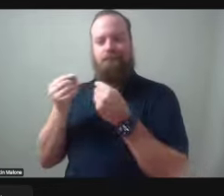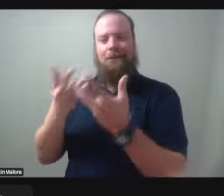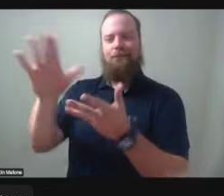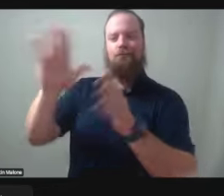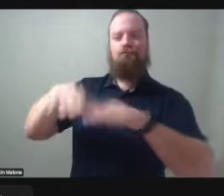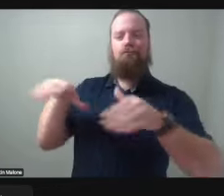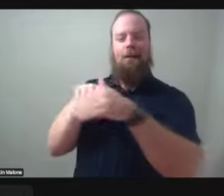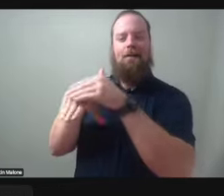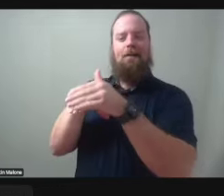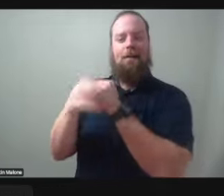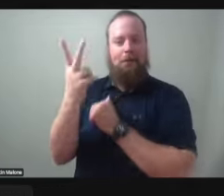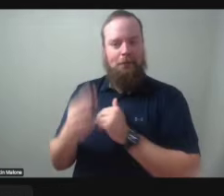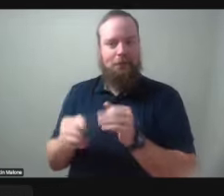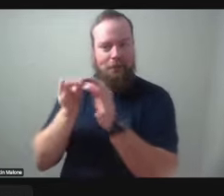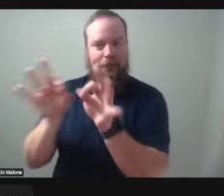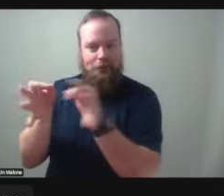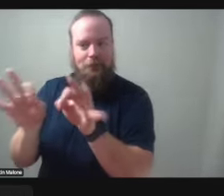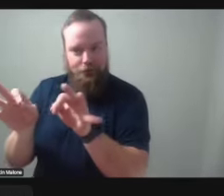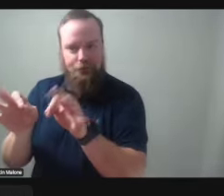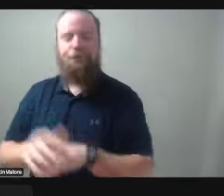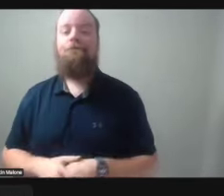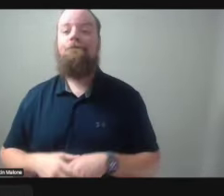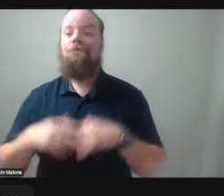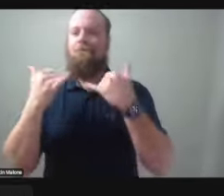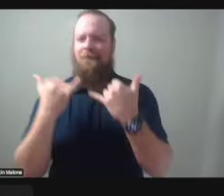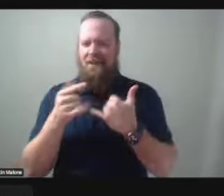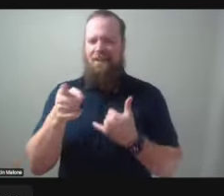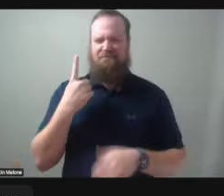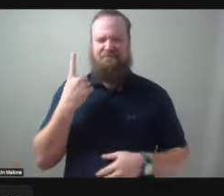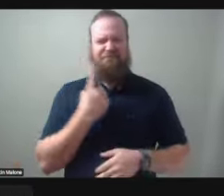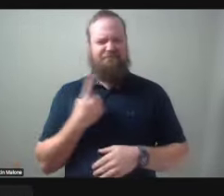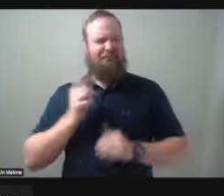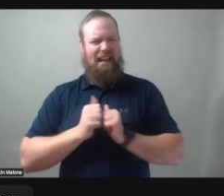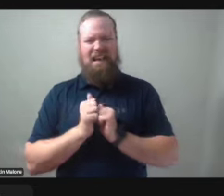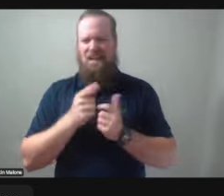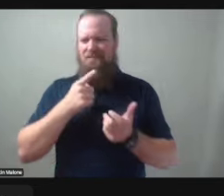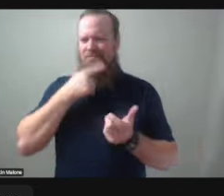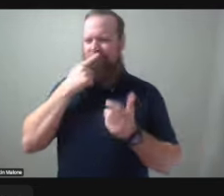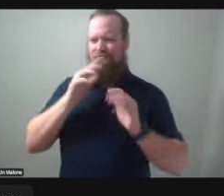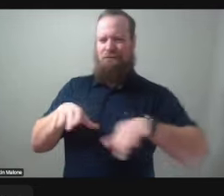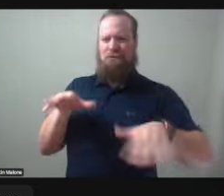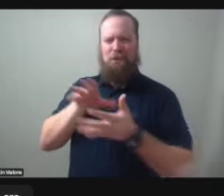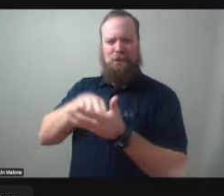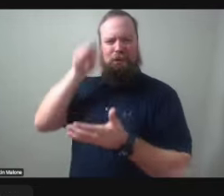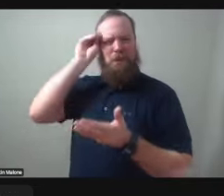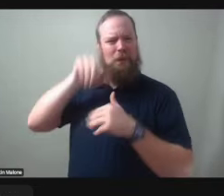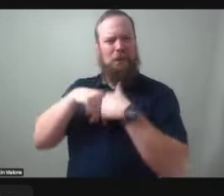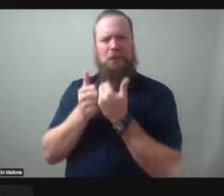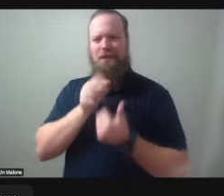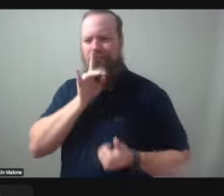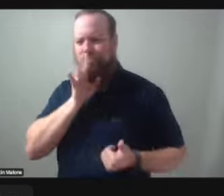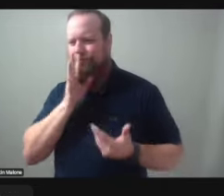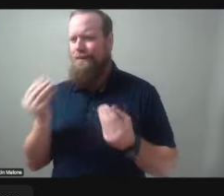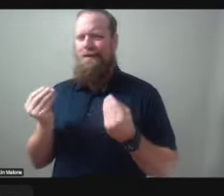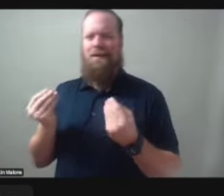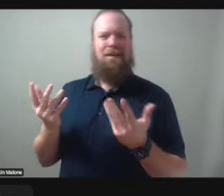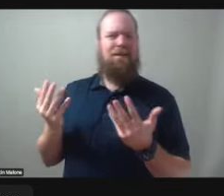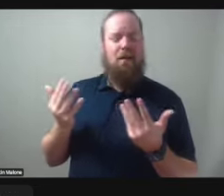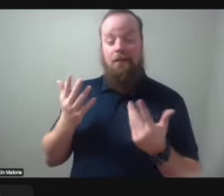have the ability to have access to both language and both modalities, both